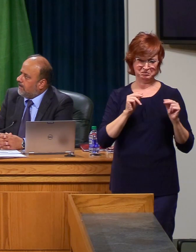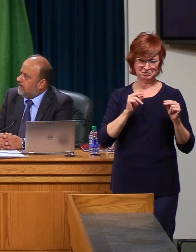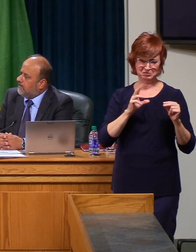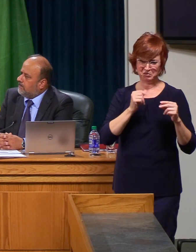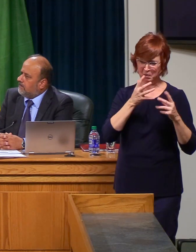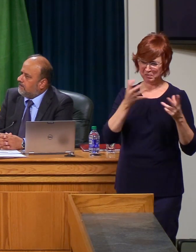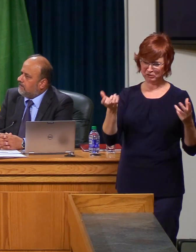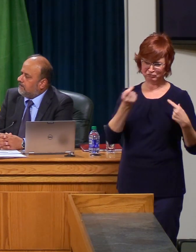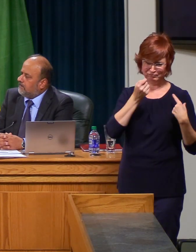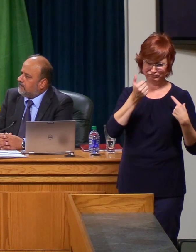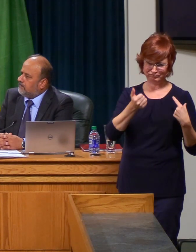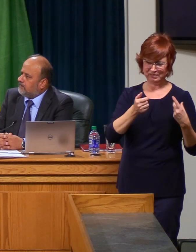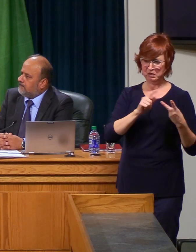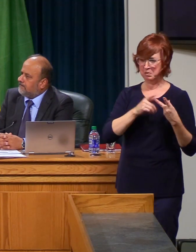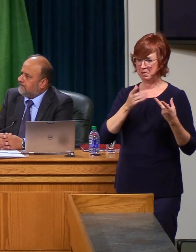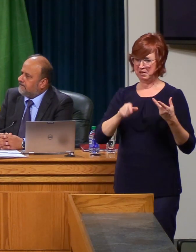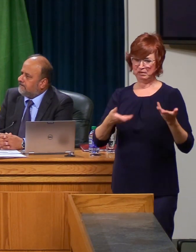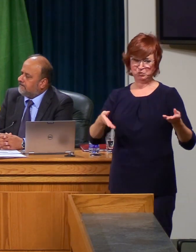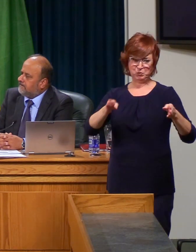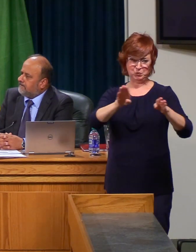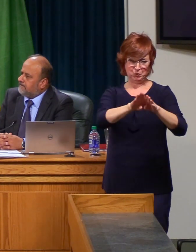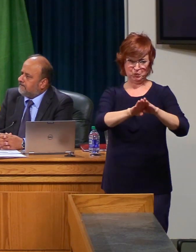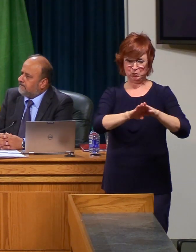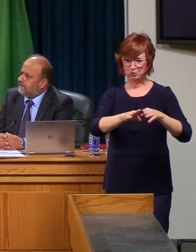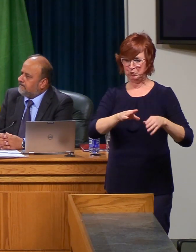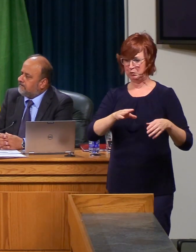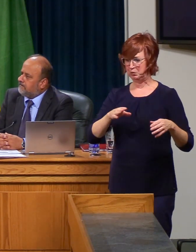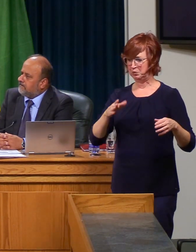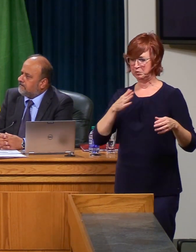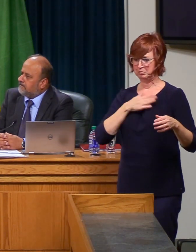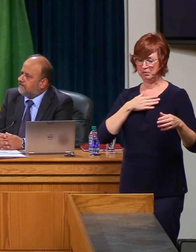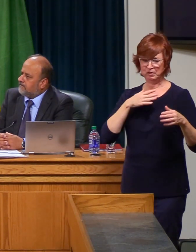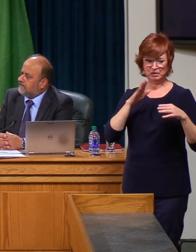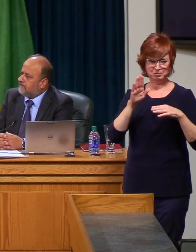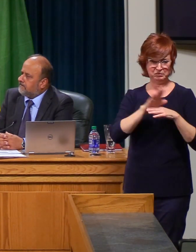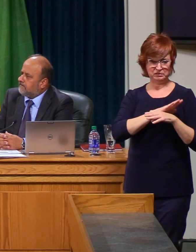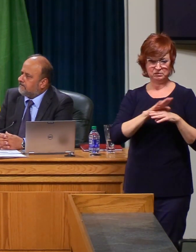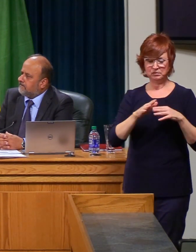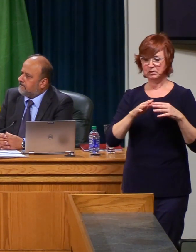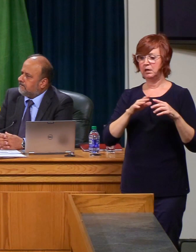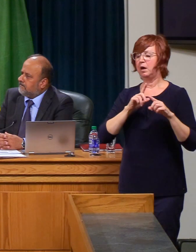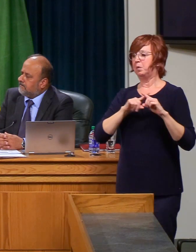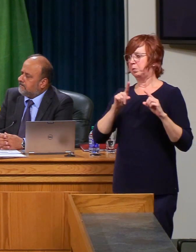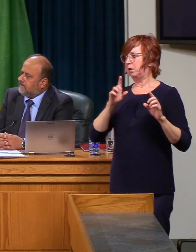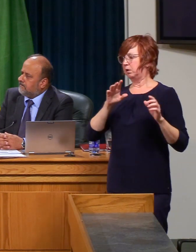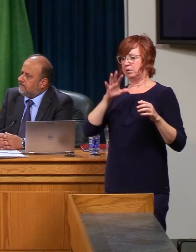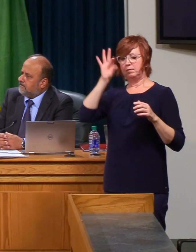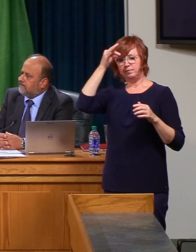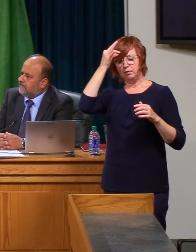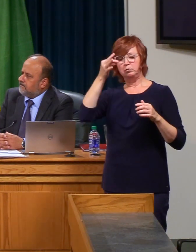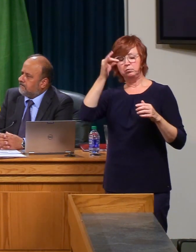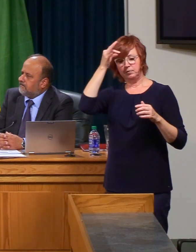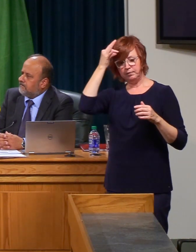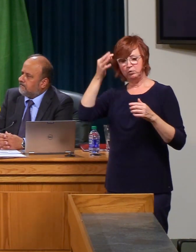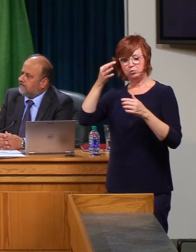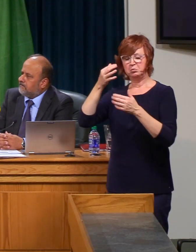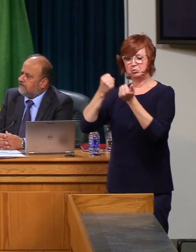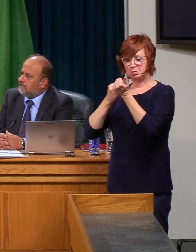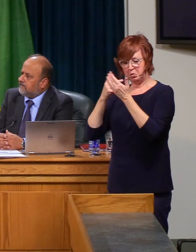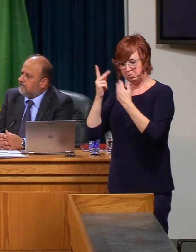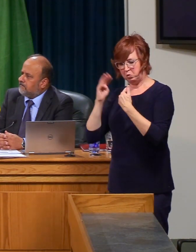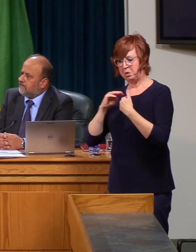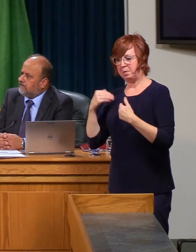But then they will have the ability to bring these folks back, and they'll be able to access the federal or provincial support programs as employees and individuals in the